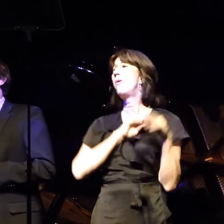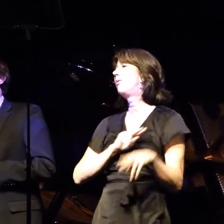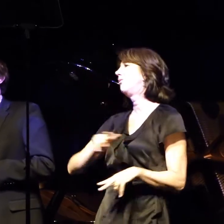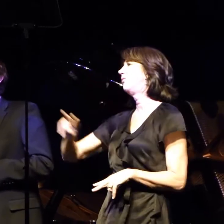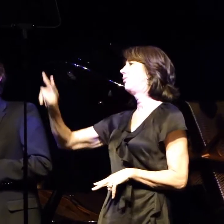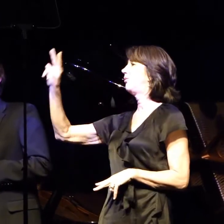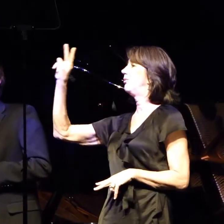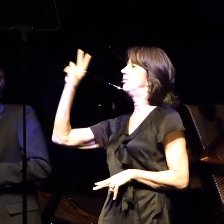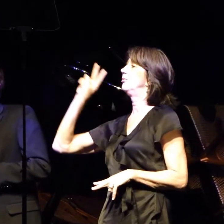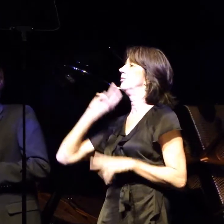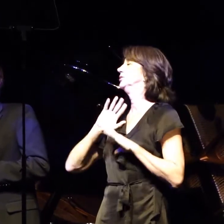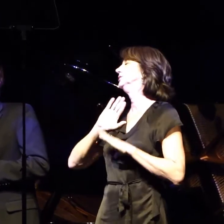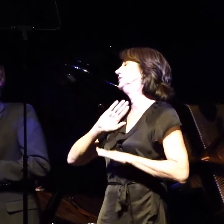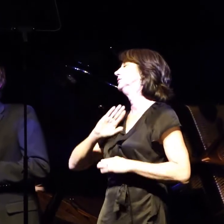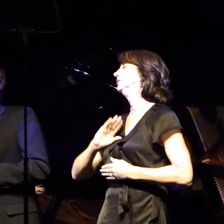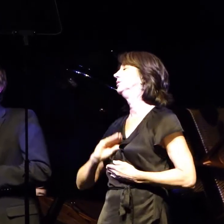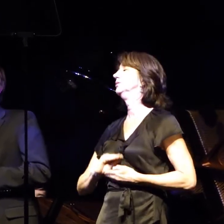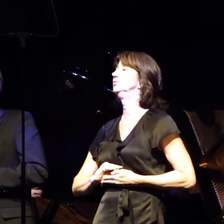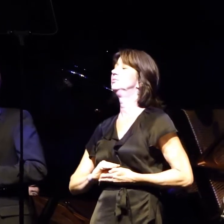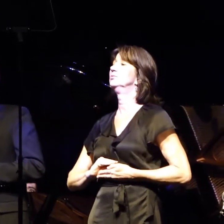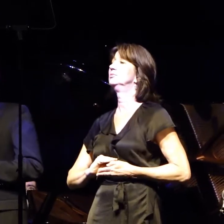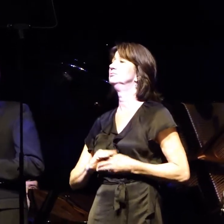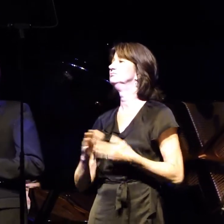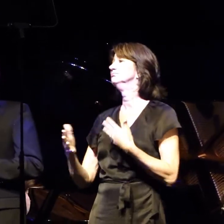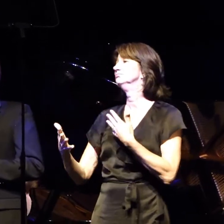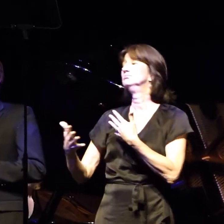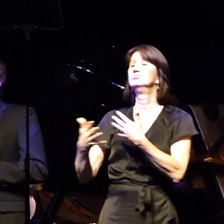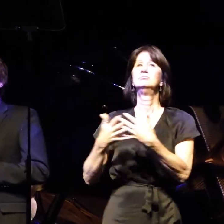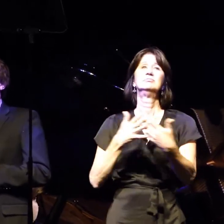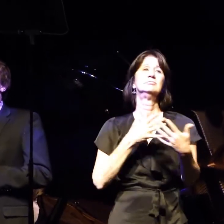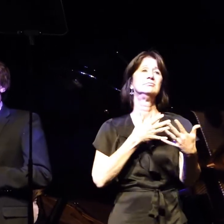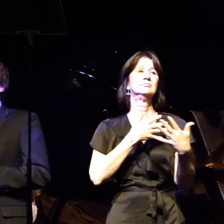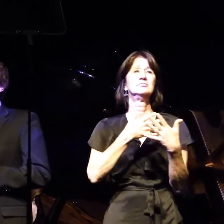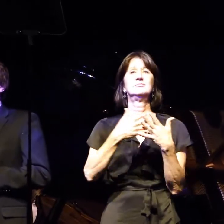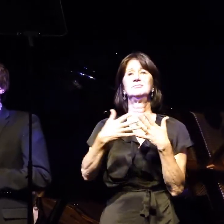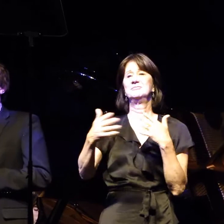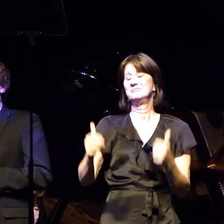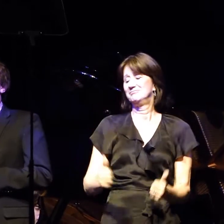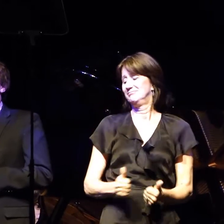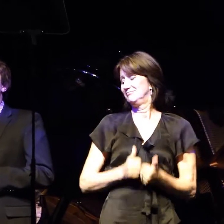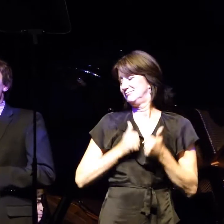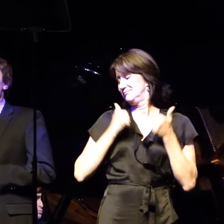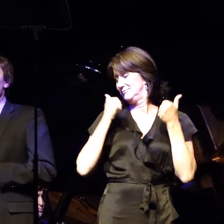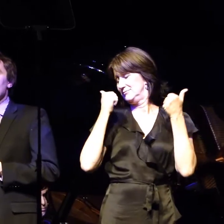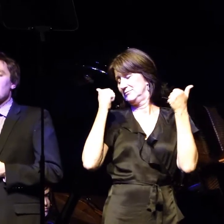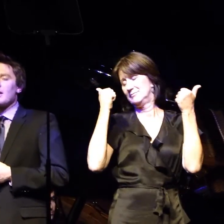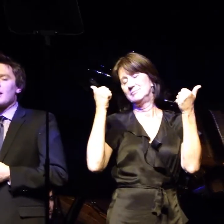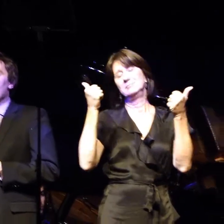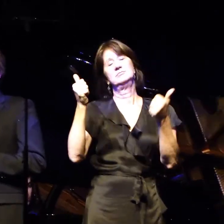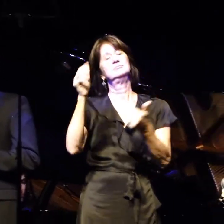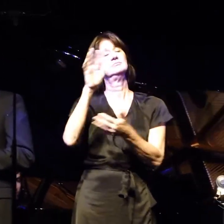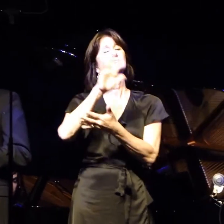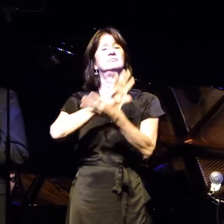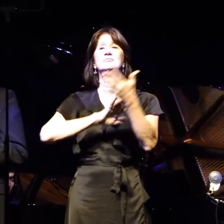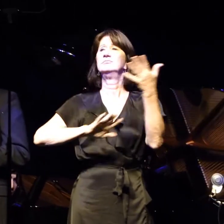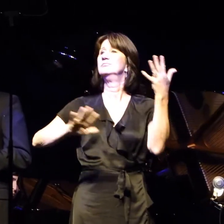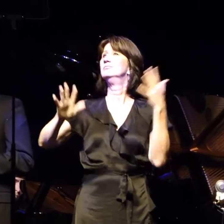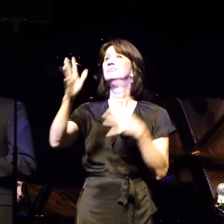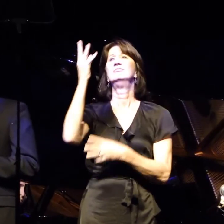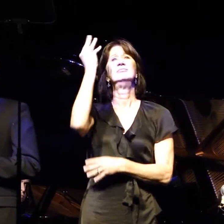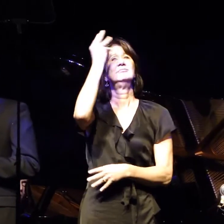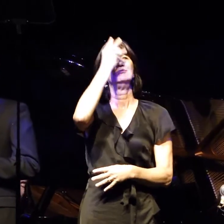still somehow it's life's illusions that I